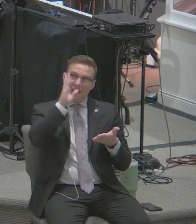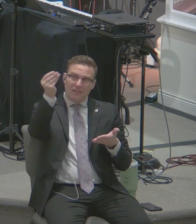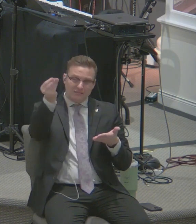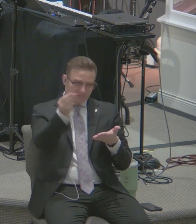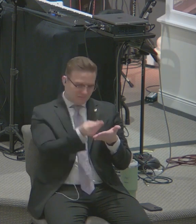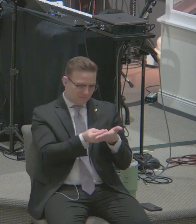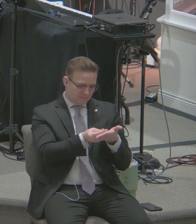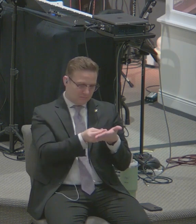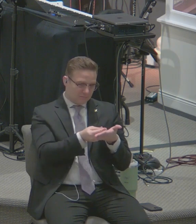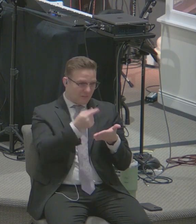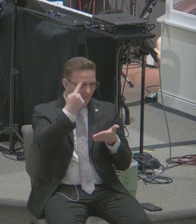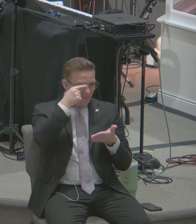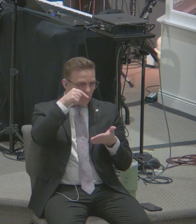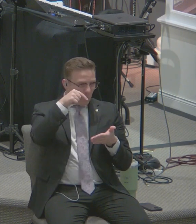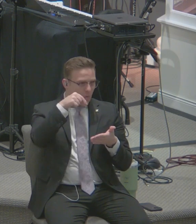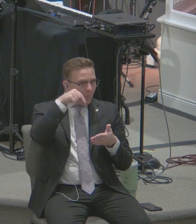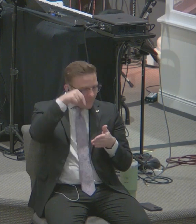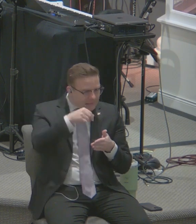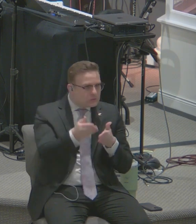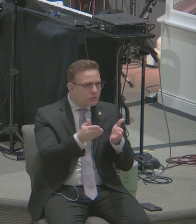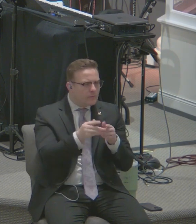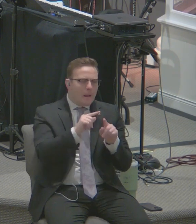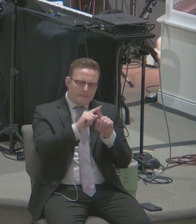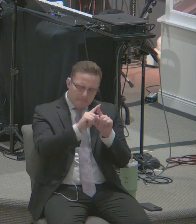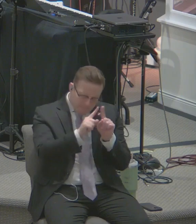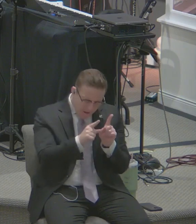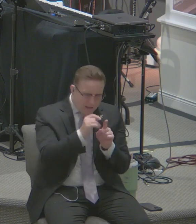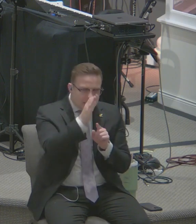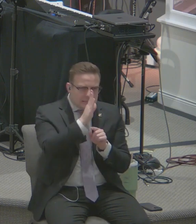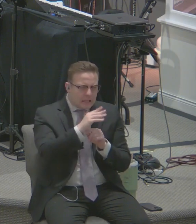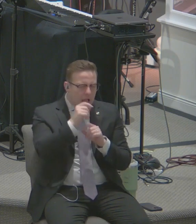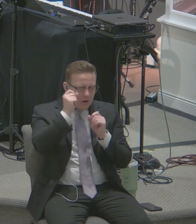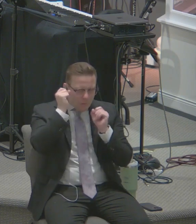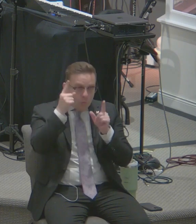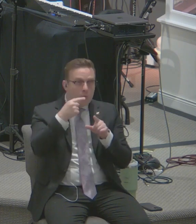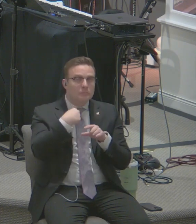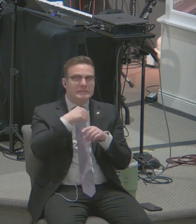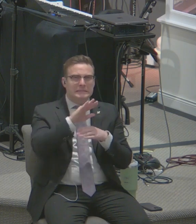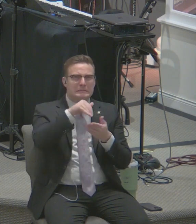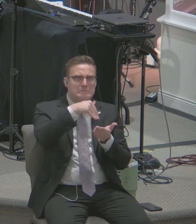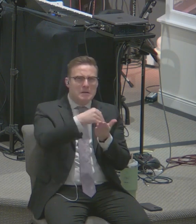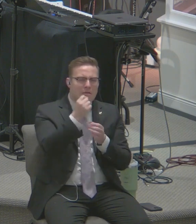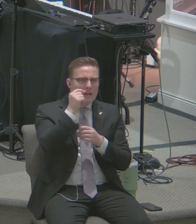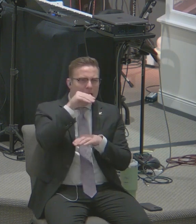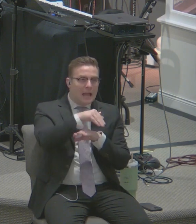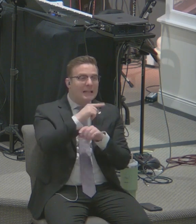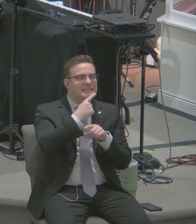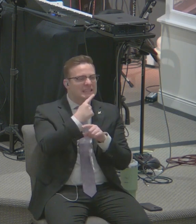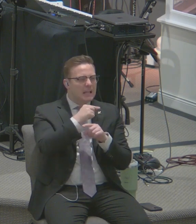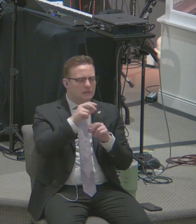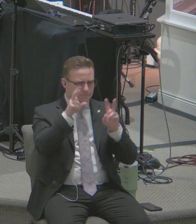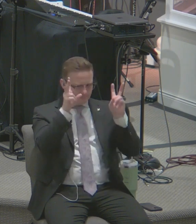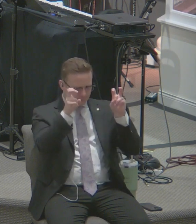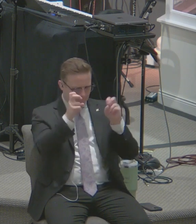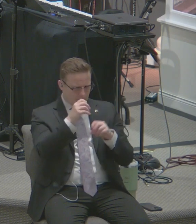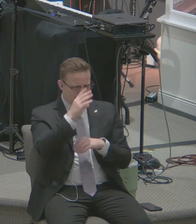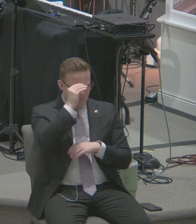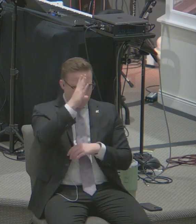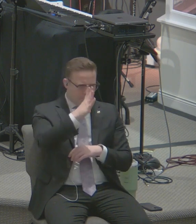So that's too cliche. But the Lord woke me up and said, the man of God.